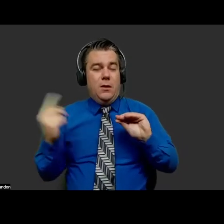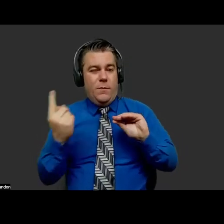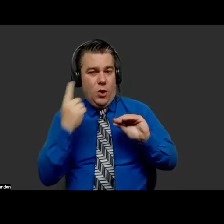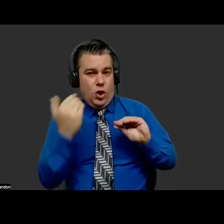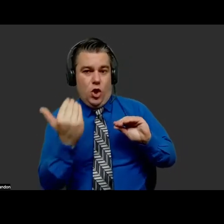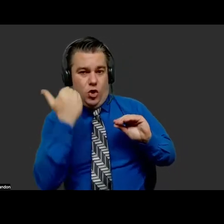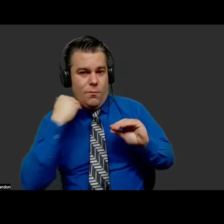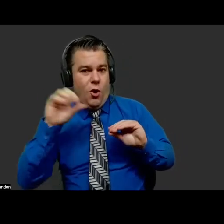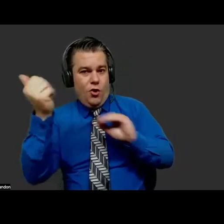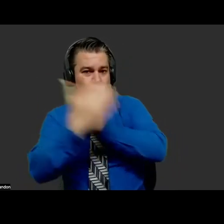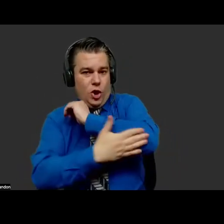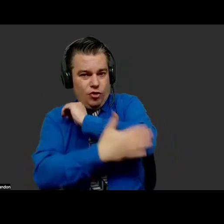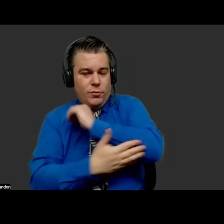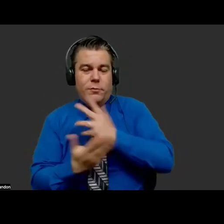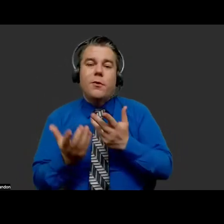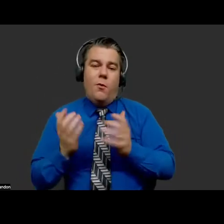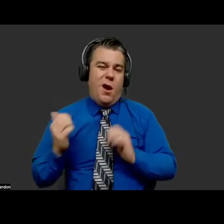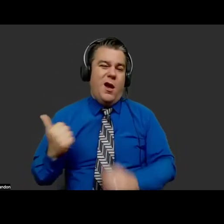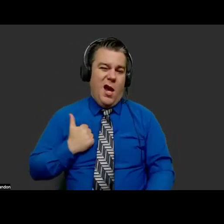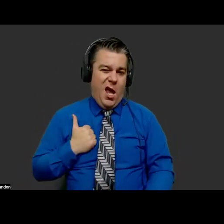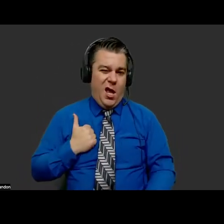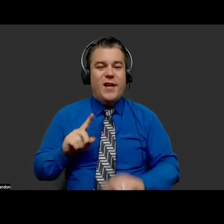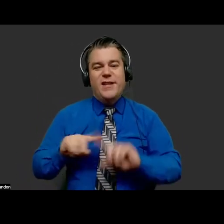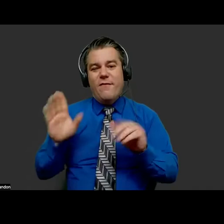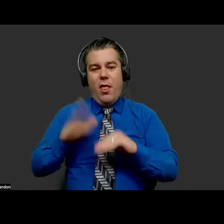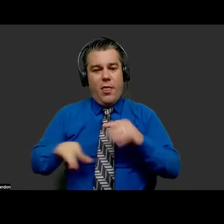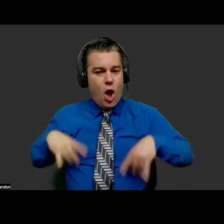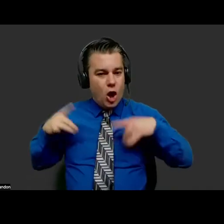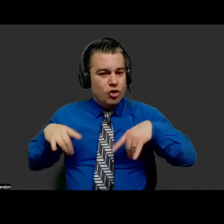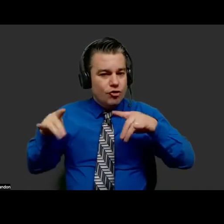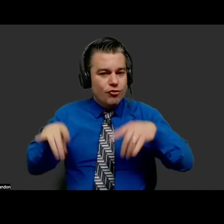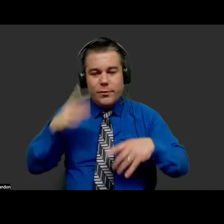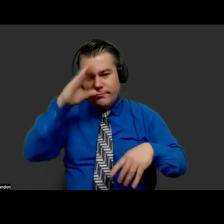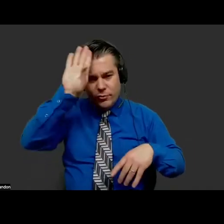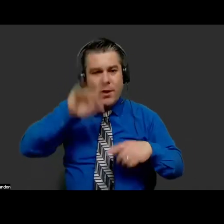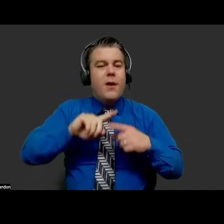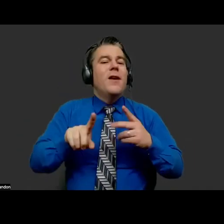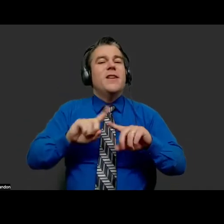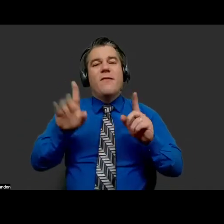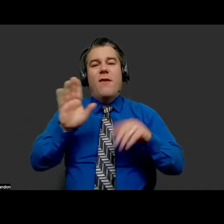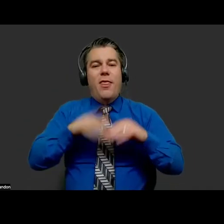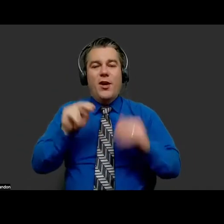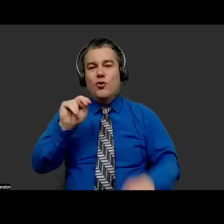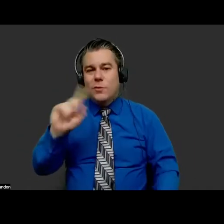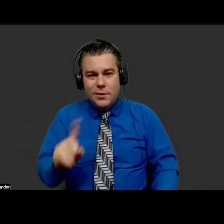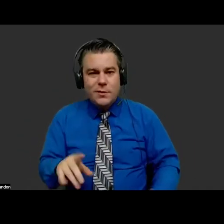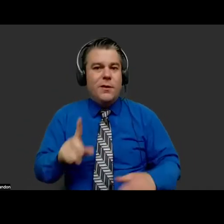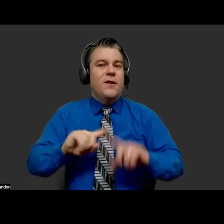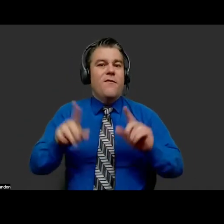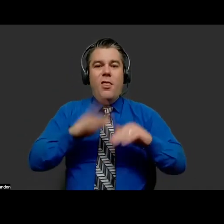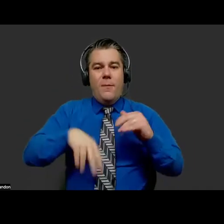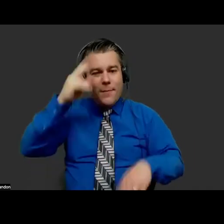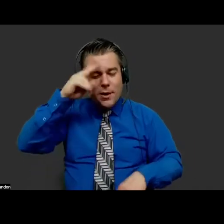another country. So Canada is different than Australia, which is different than New Zealand, which is different than Mexico. So it's always a